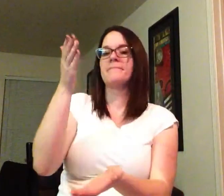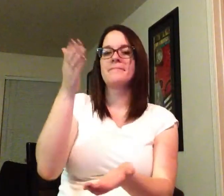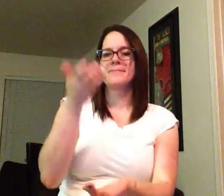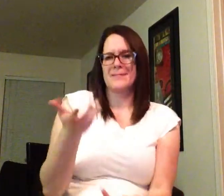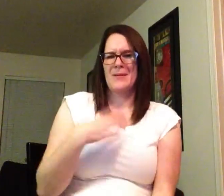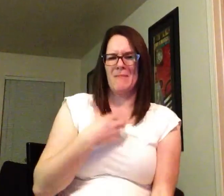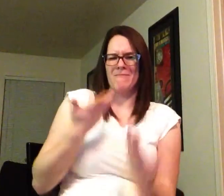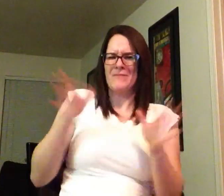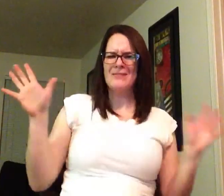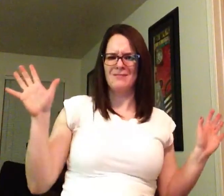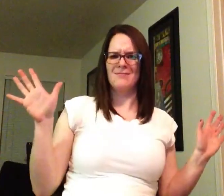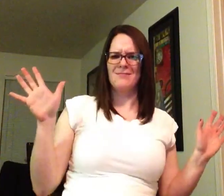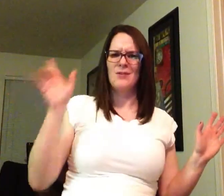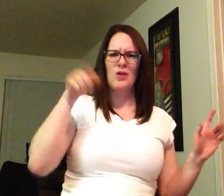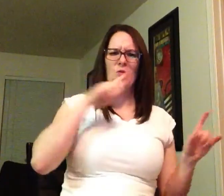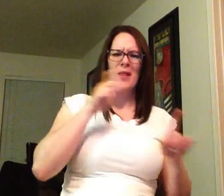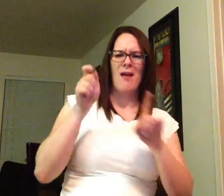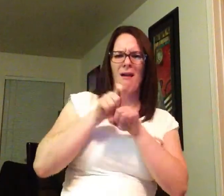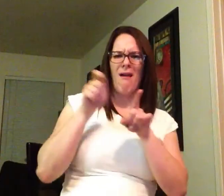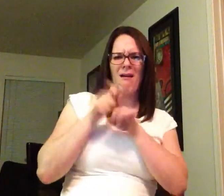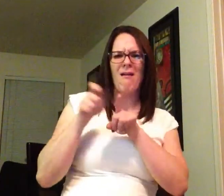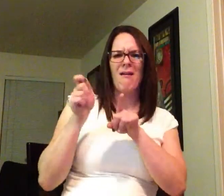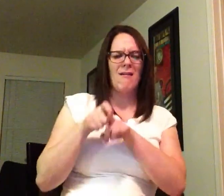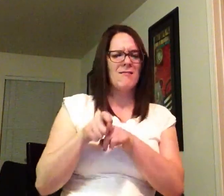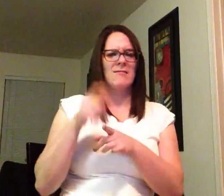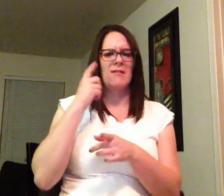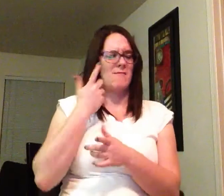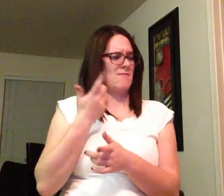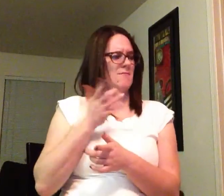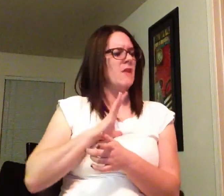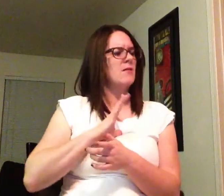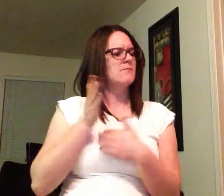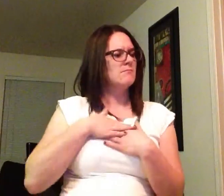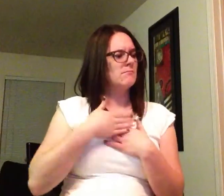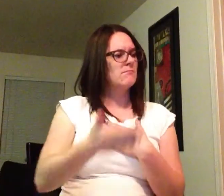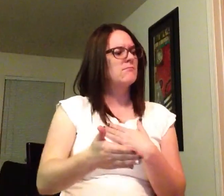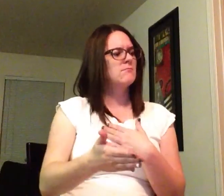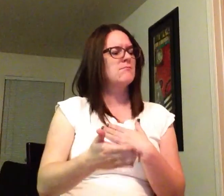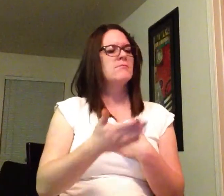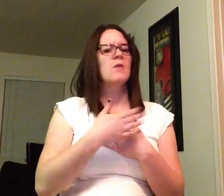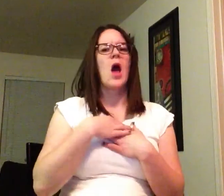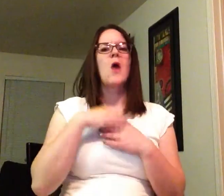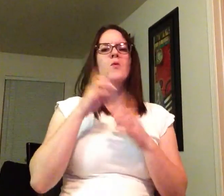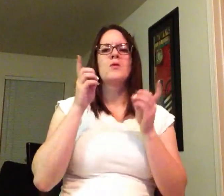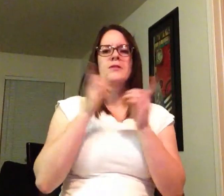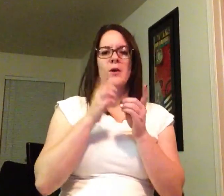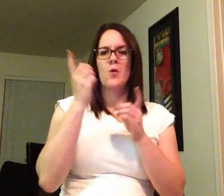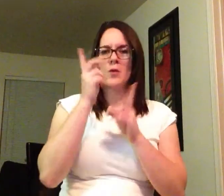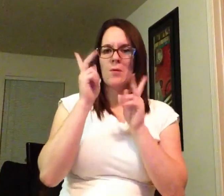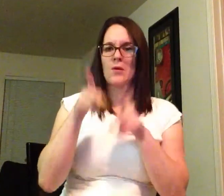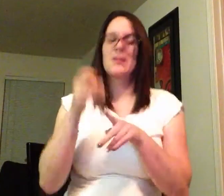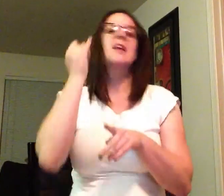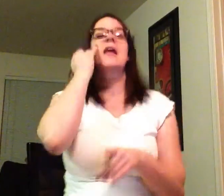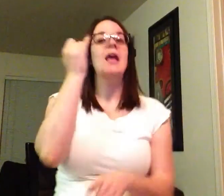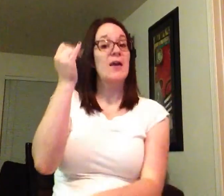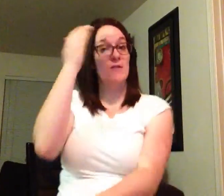You're just being too picky. So I said, fine. From here on out, I'm only going on dates where I know that there's Wi-Fi, and I'm bringing my laptop.